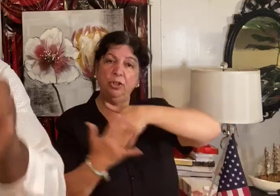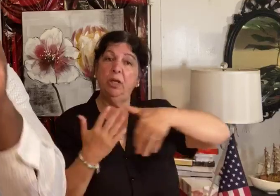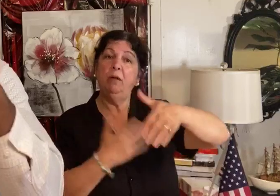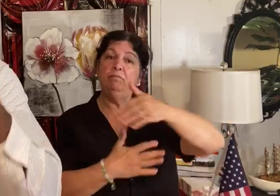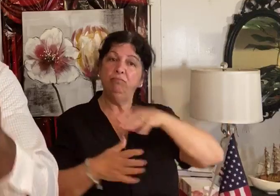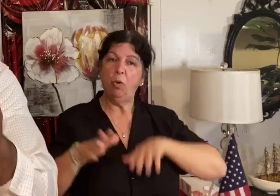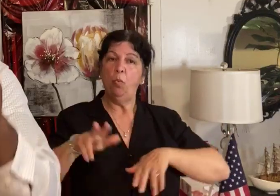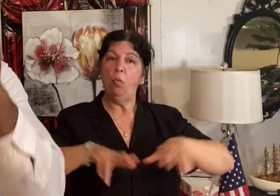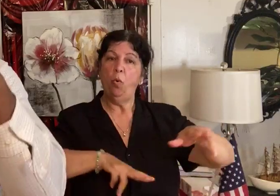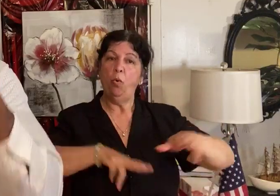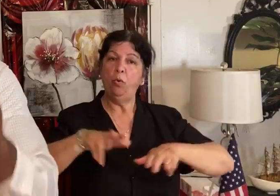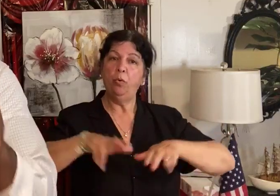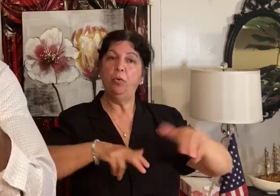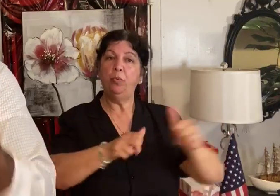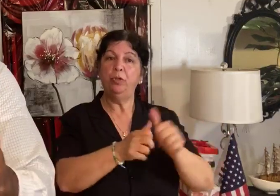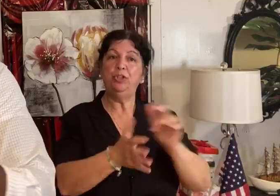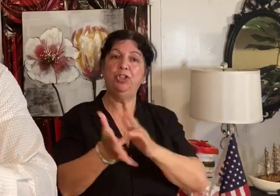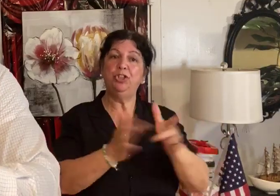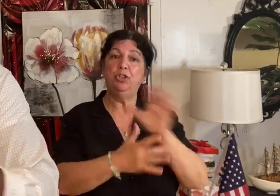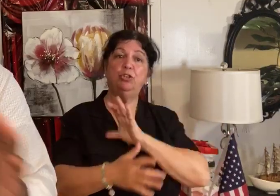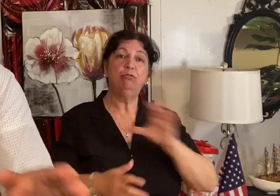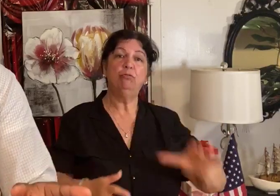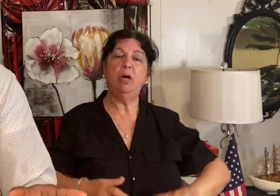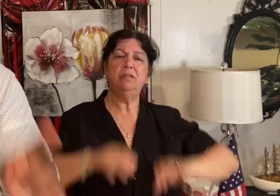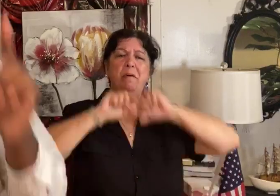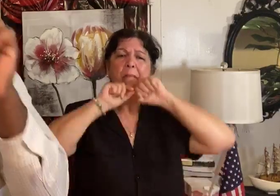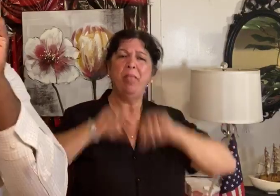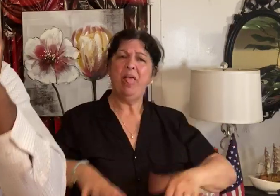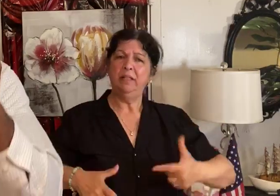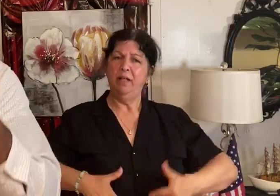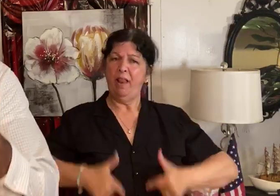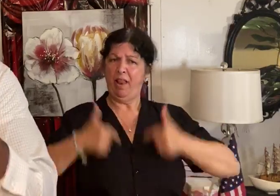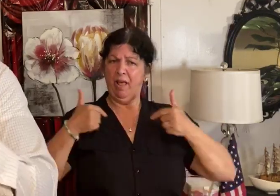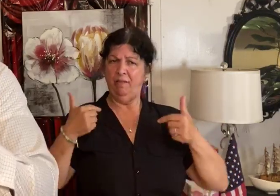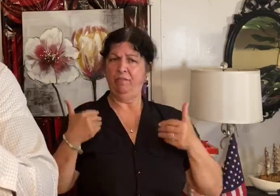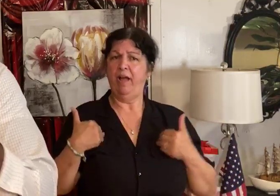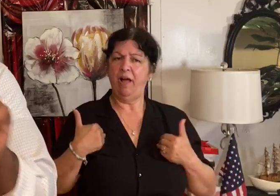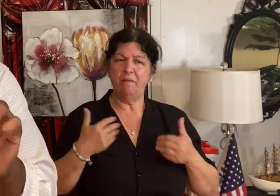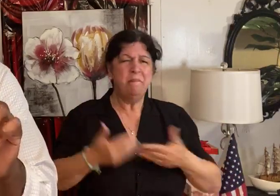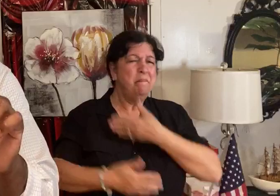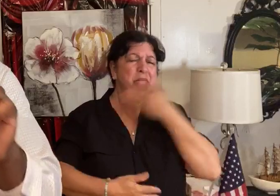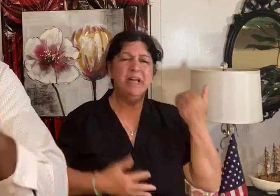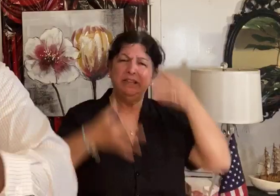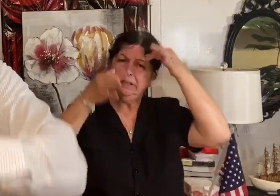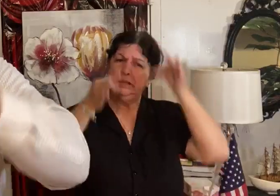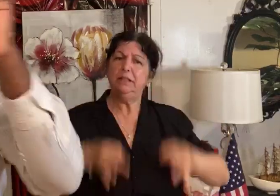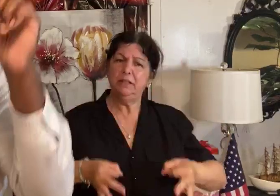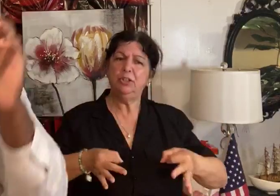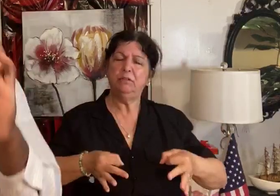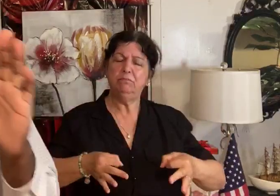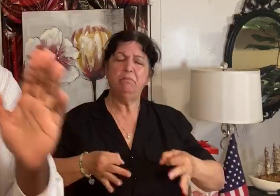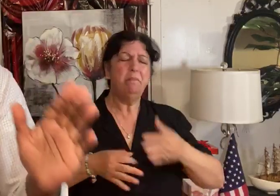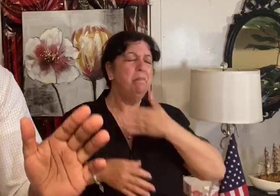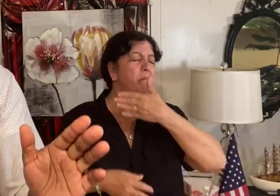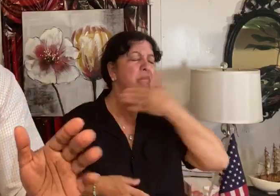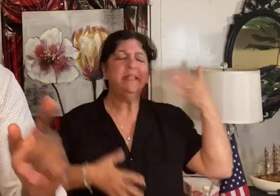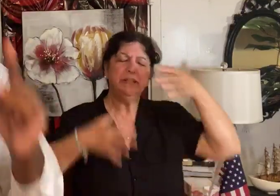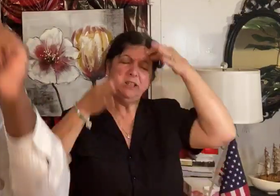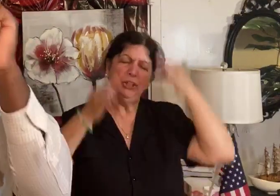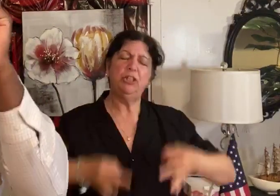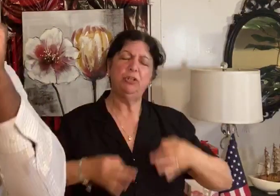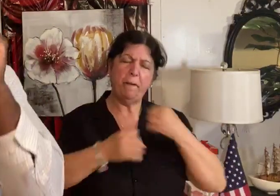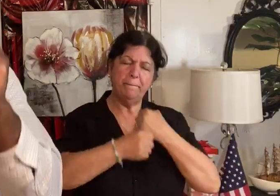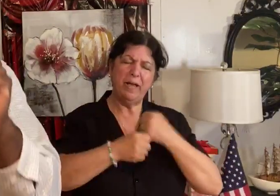Christ is the greatest, most blessed life that you can ever have. The greatest decision I've ever made and will ever make in my entire